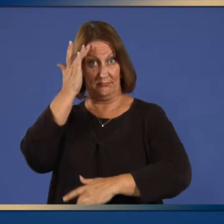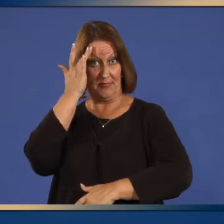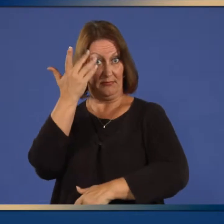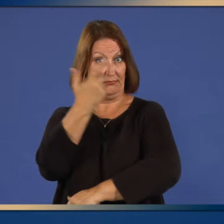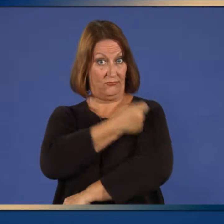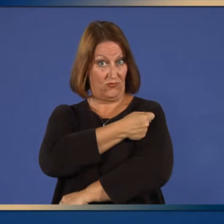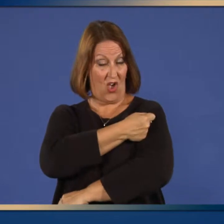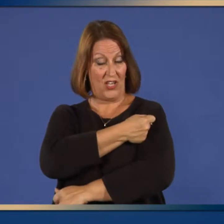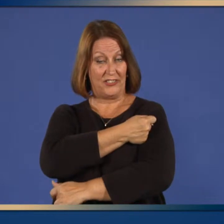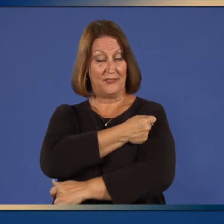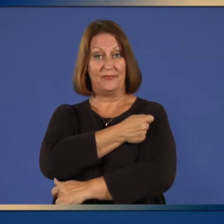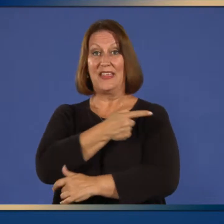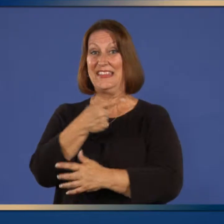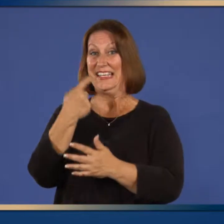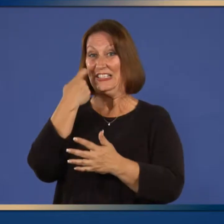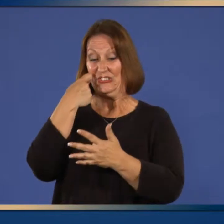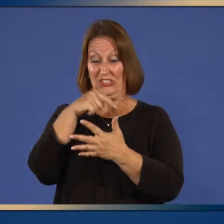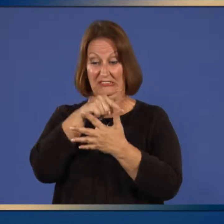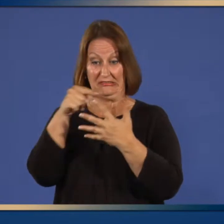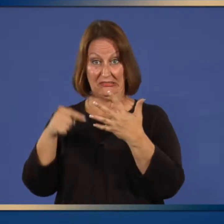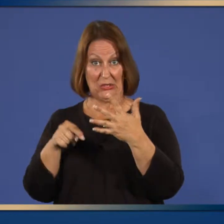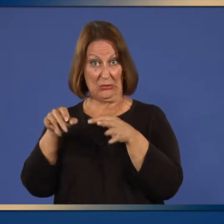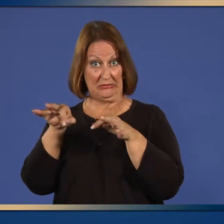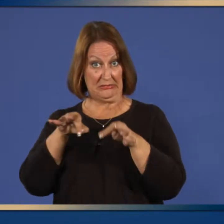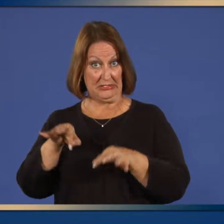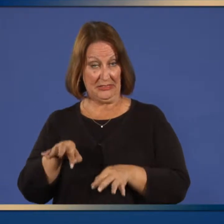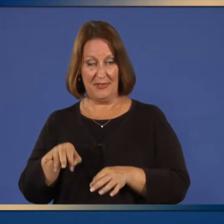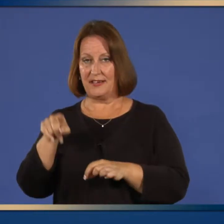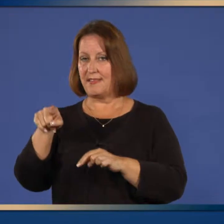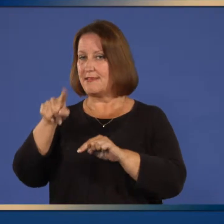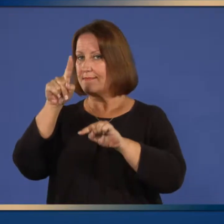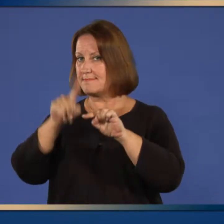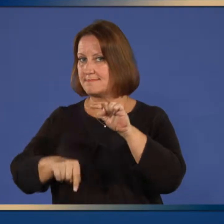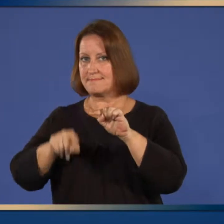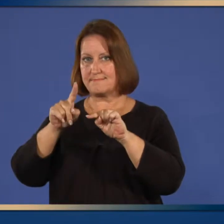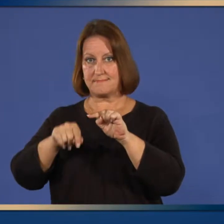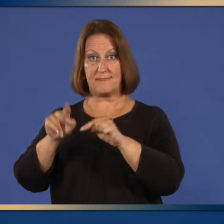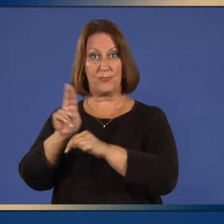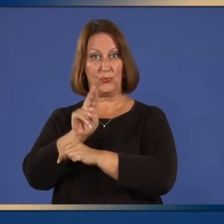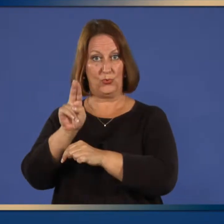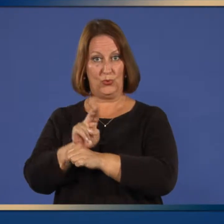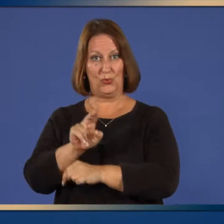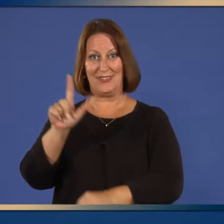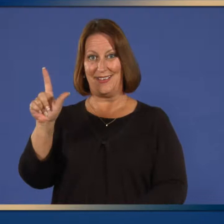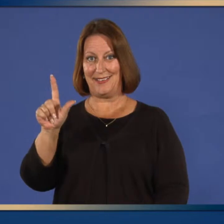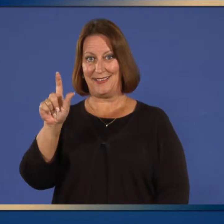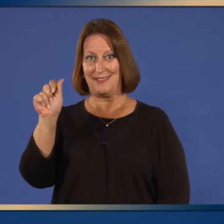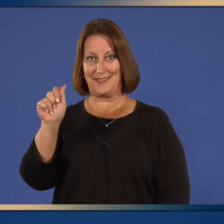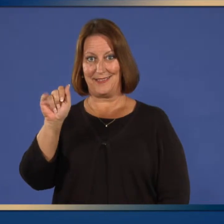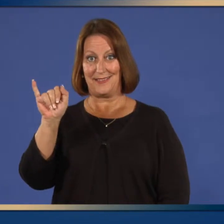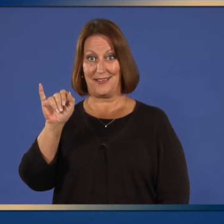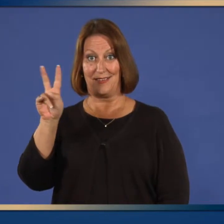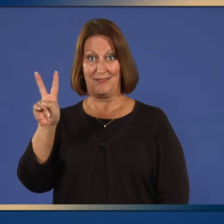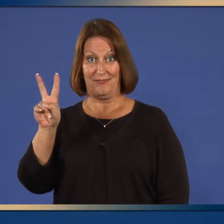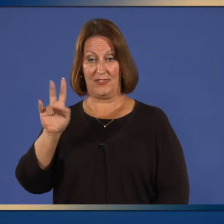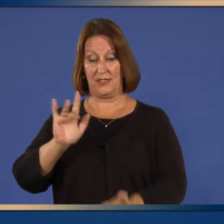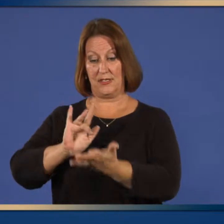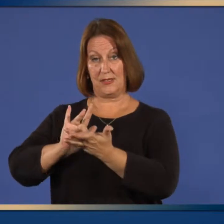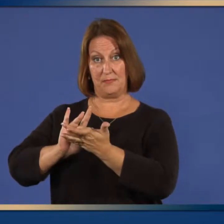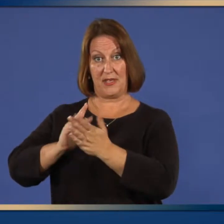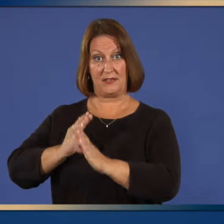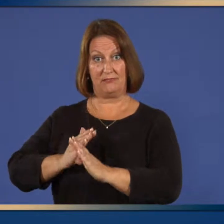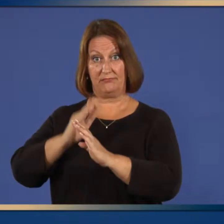Children with any of the health conditions listed above should not be given the intranasal live attenuated